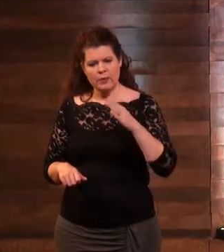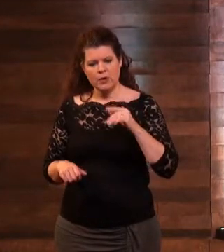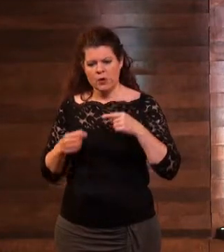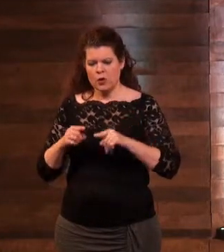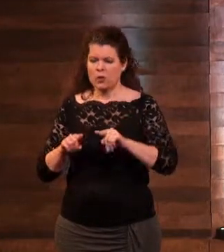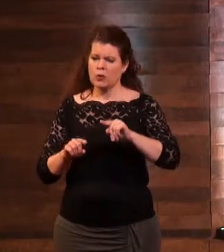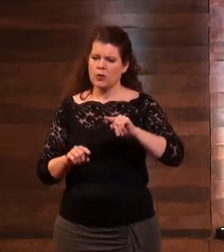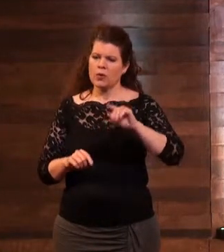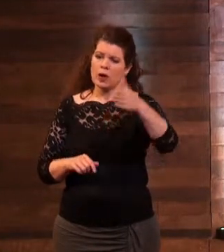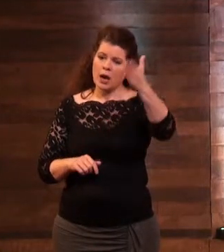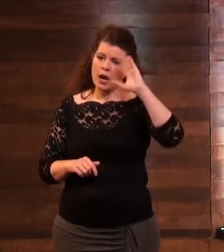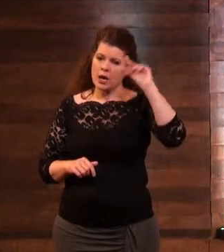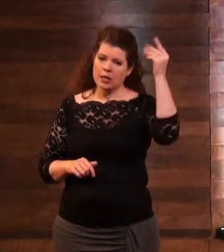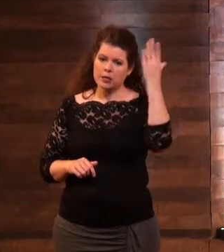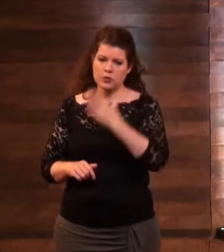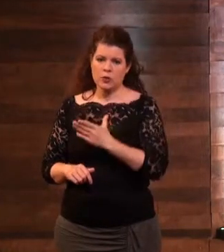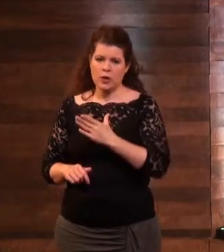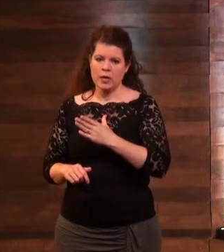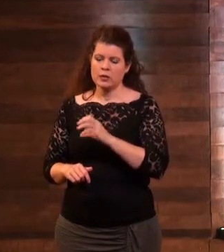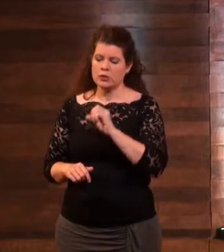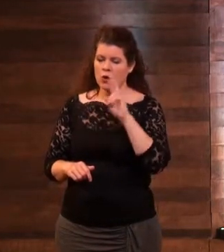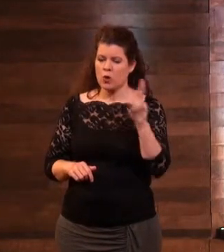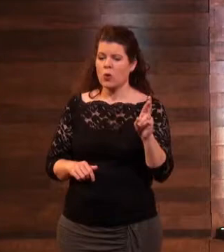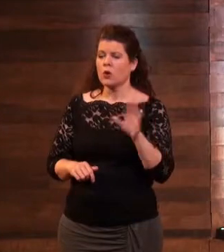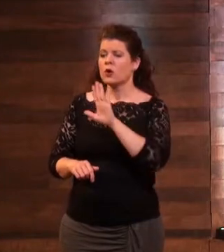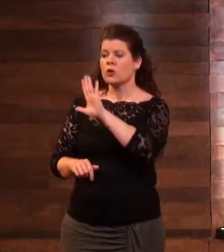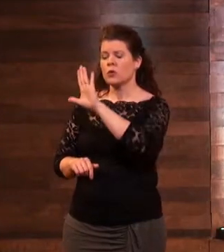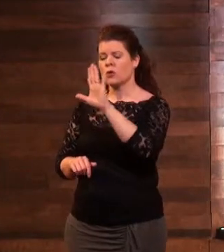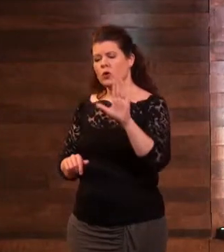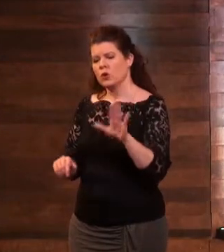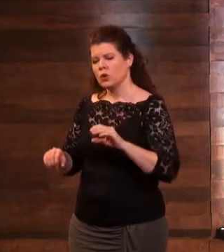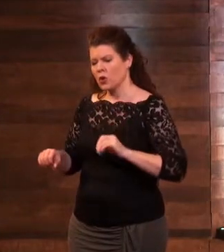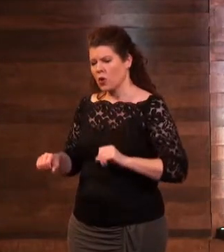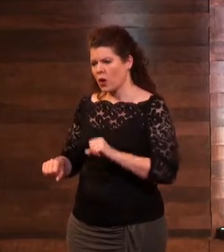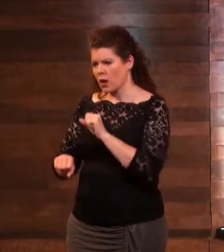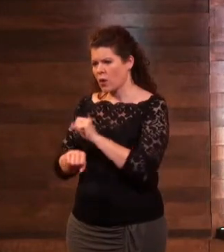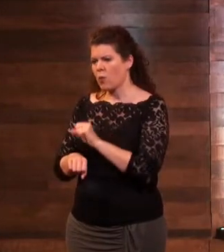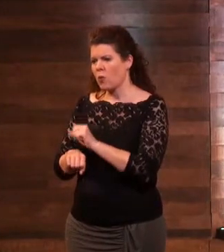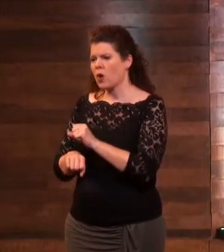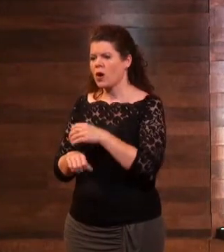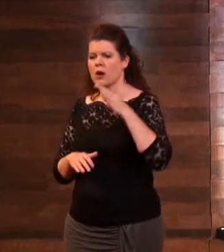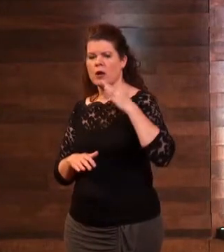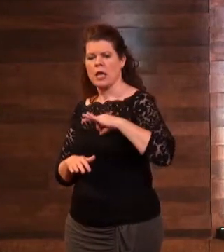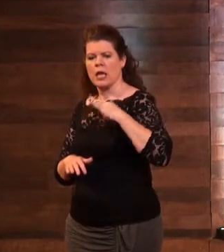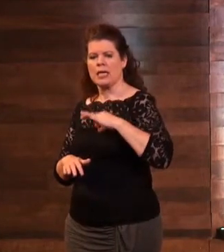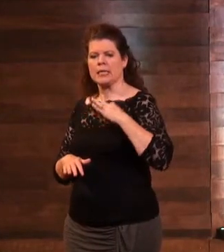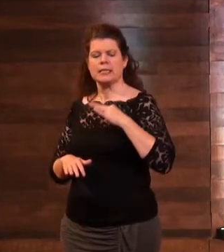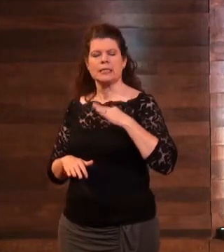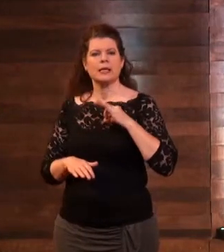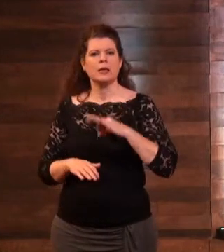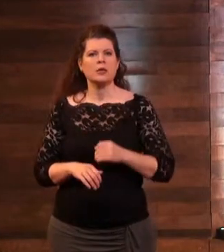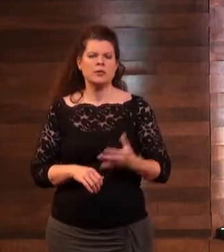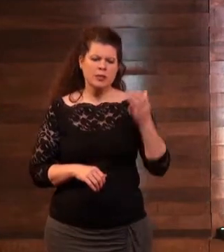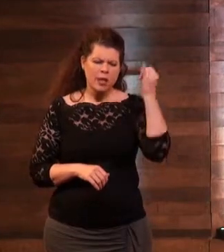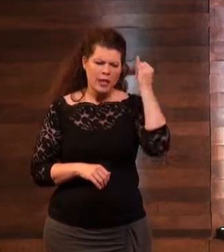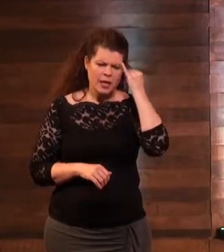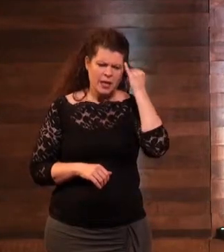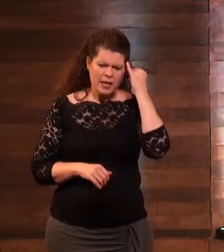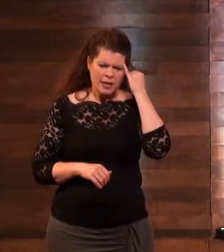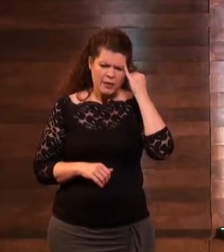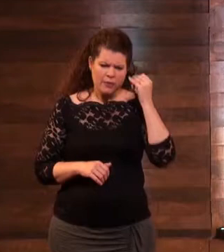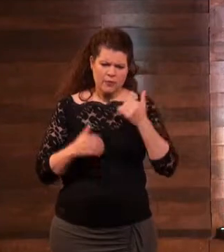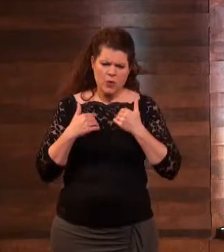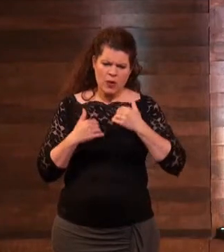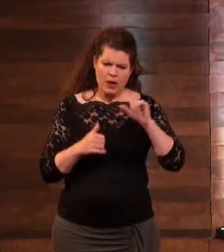self-discipline? If you're there by the grace of God, why would you violate the principles of God to try to maintain